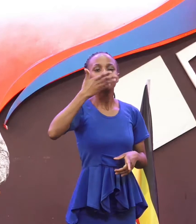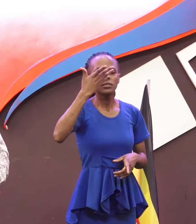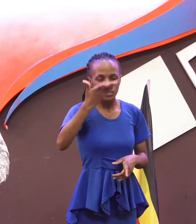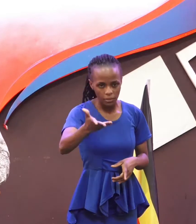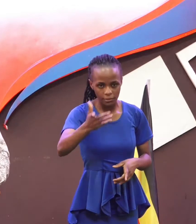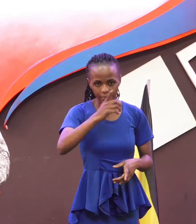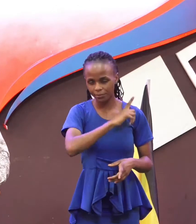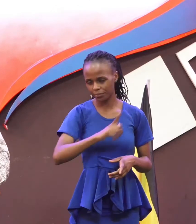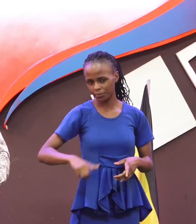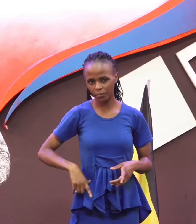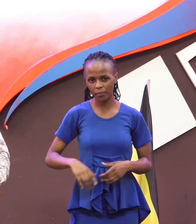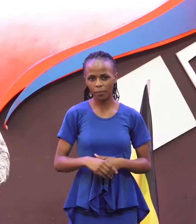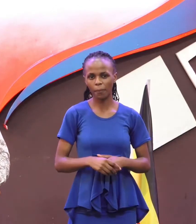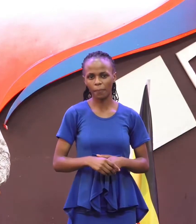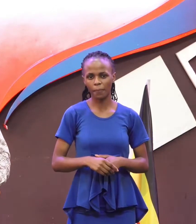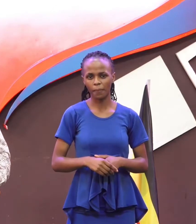Lord will vomit you.